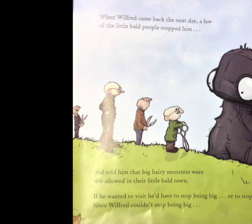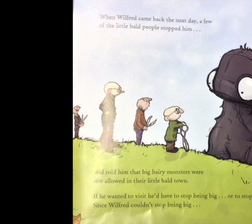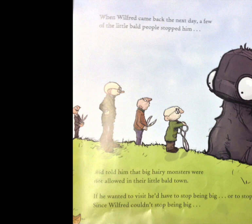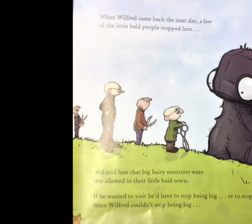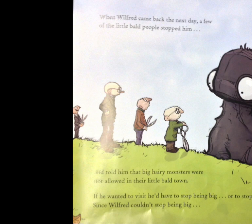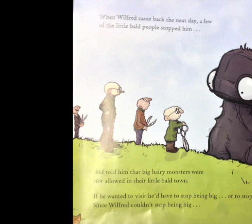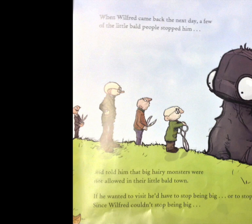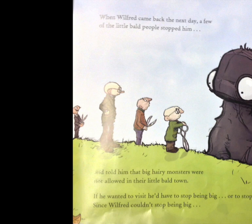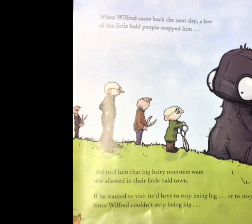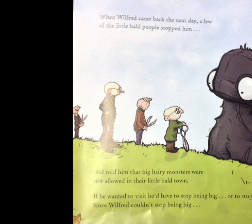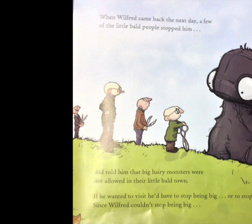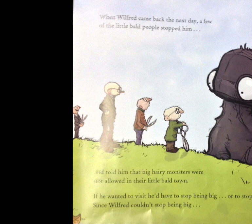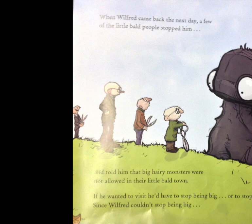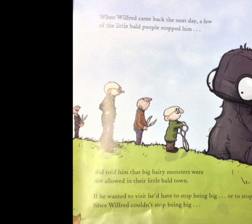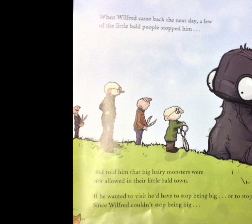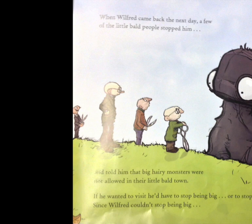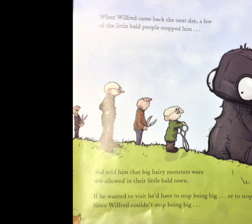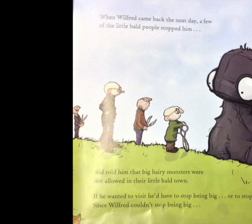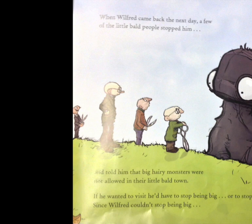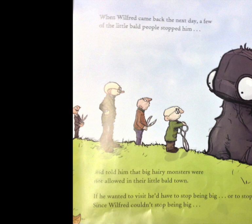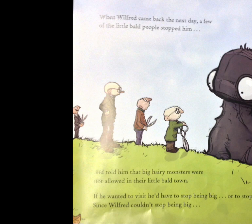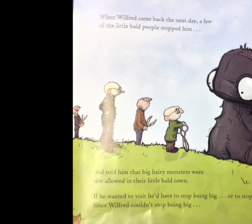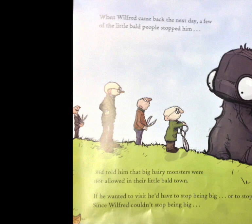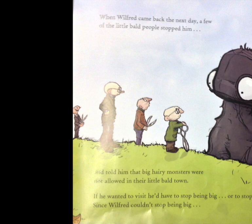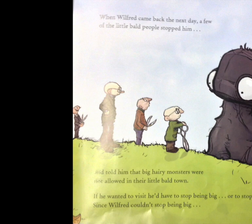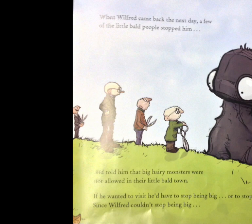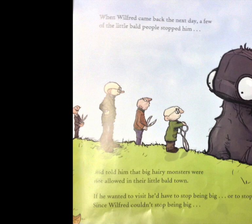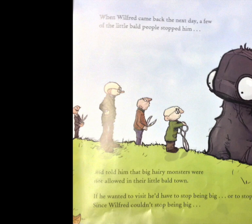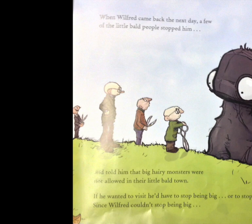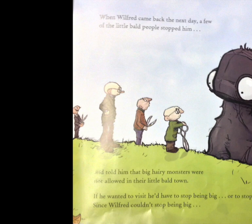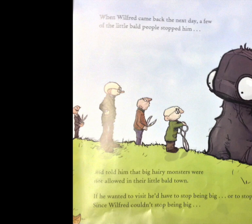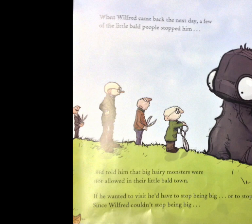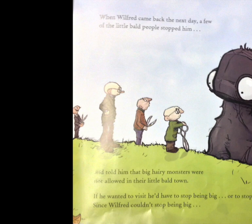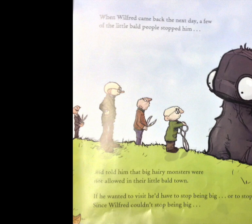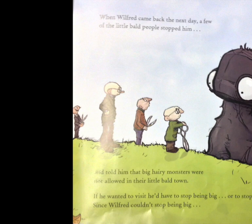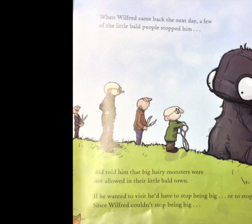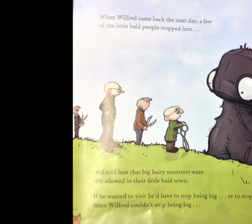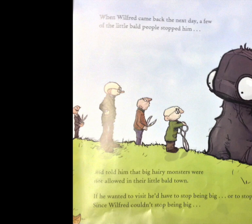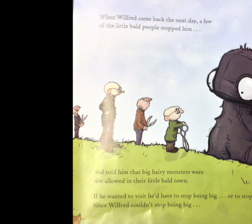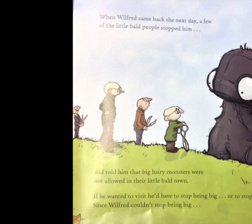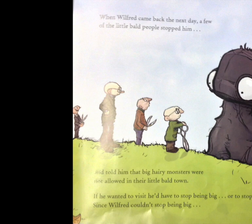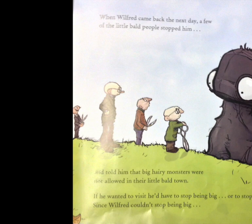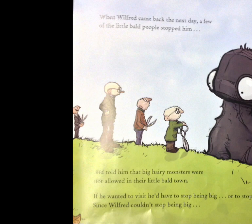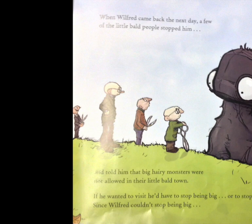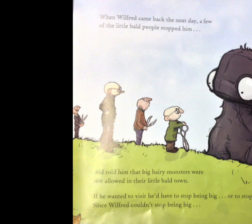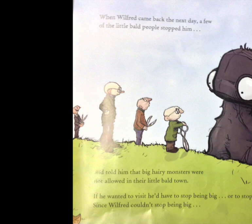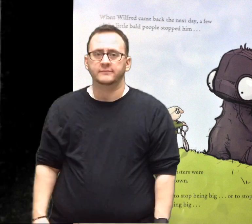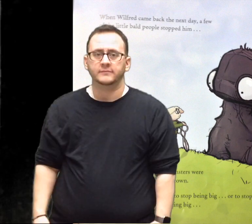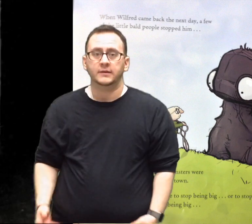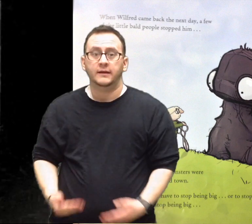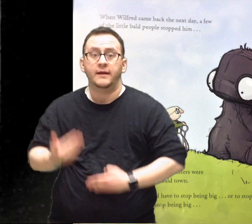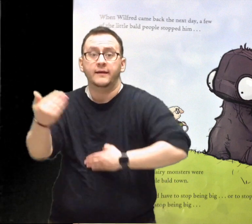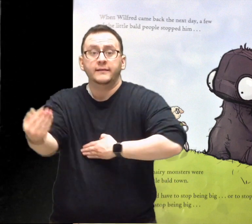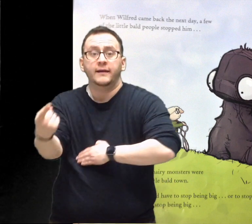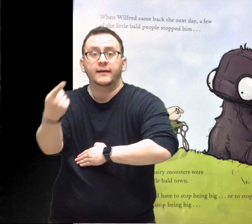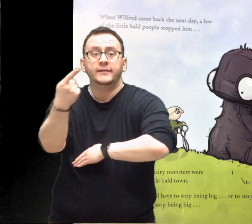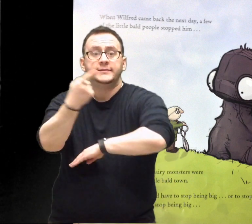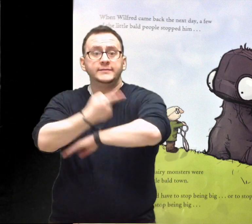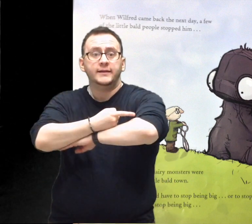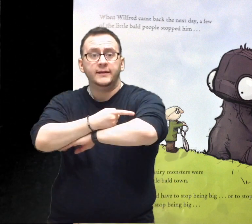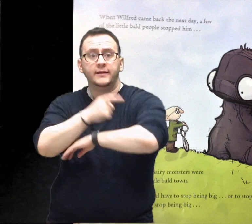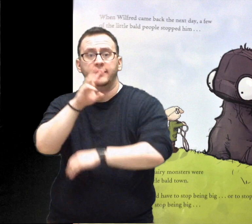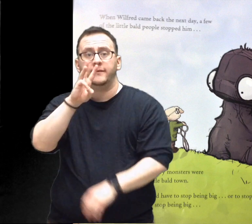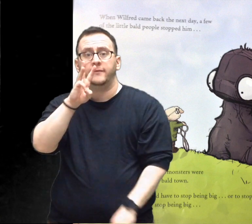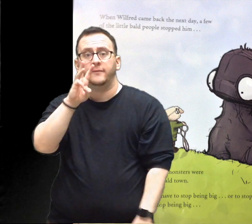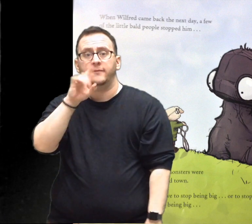in his jacket pocket. Their expressions range from amazed to frowning to concerned. When Wilfred